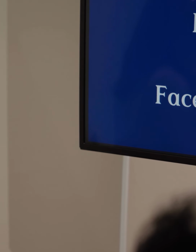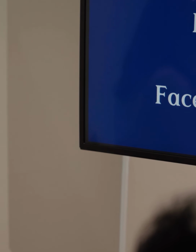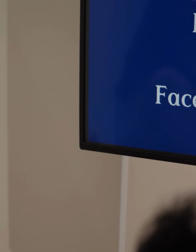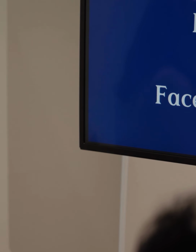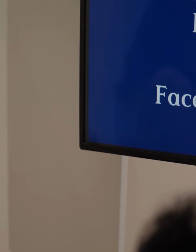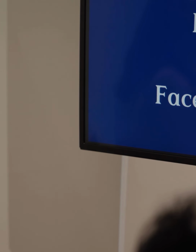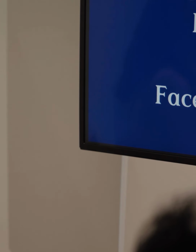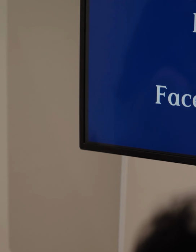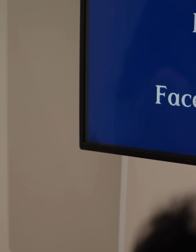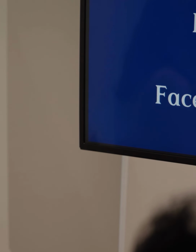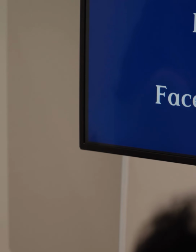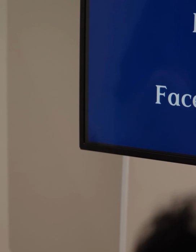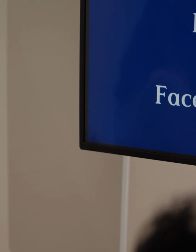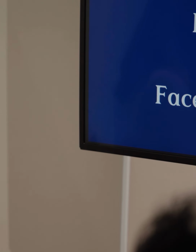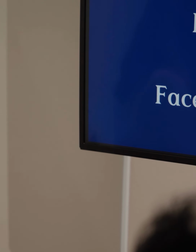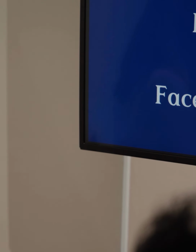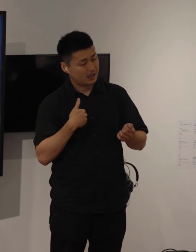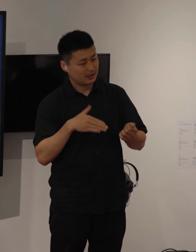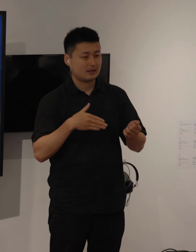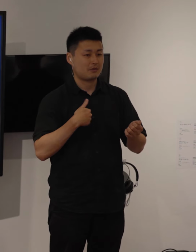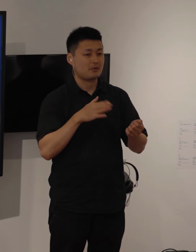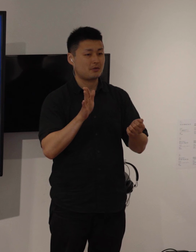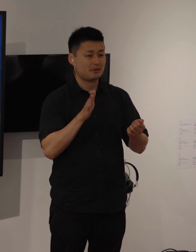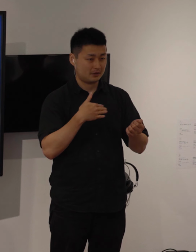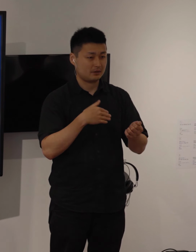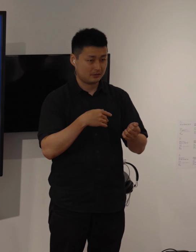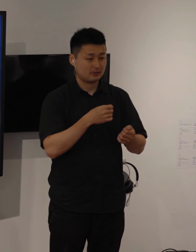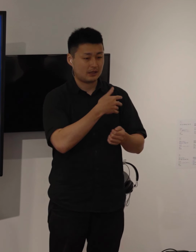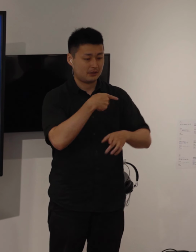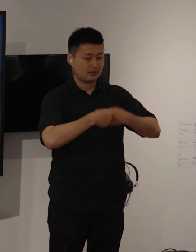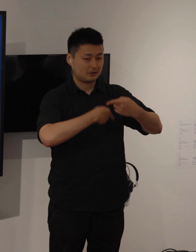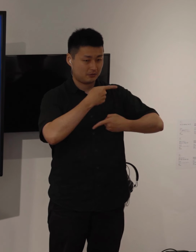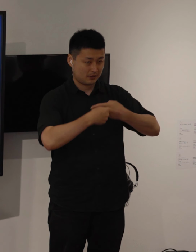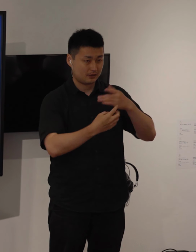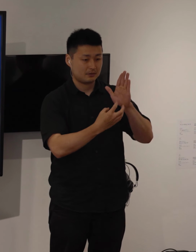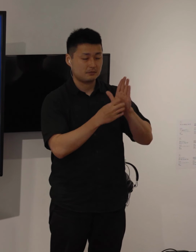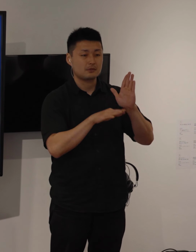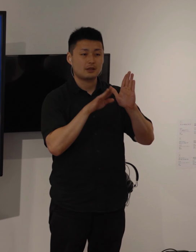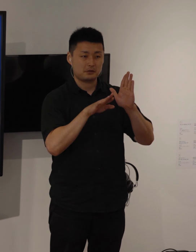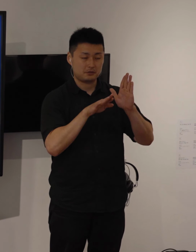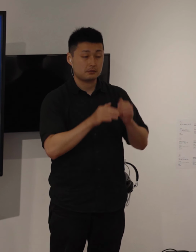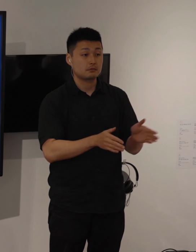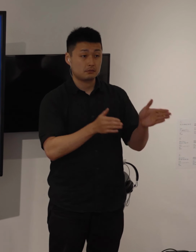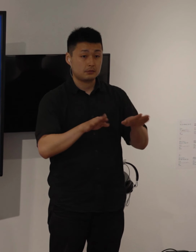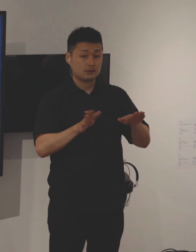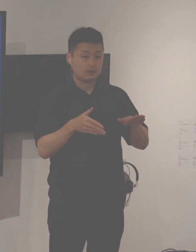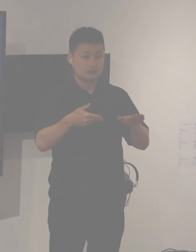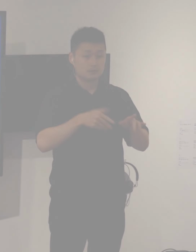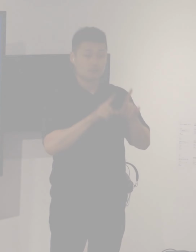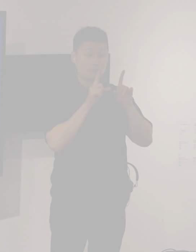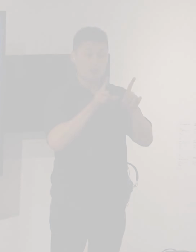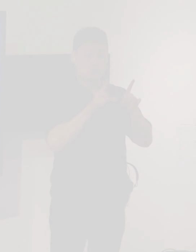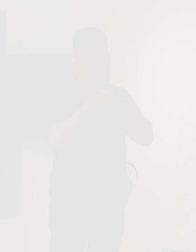there for people to use it. And now I think we're going to go into Q&A, but thank you so much for listening today.